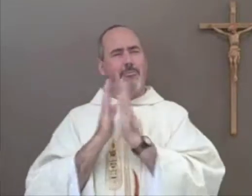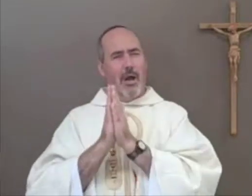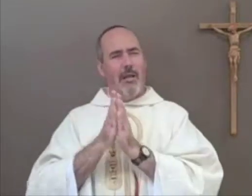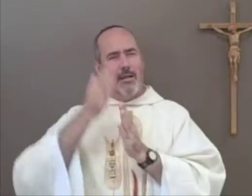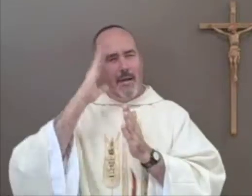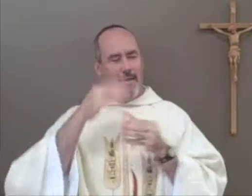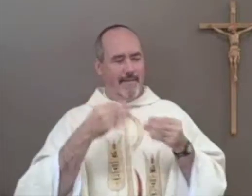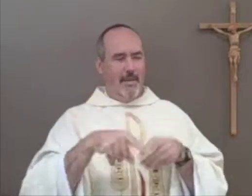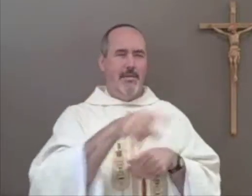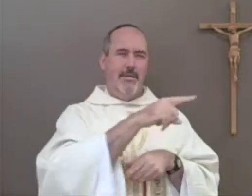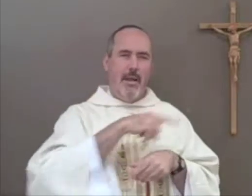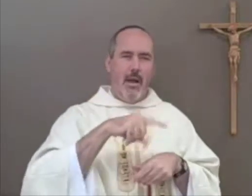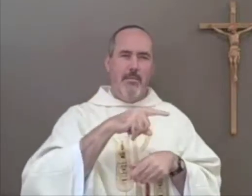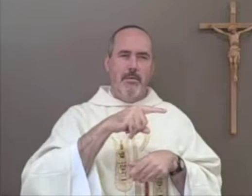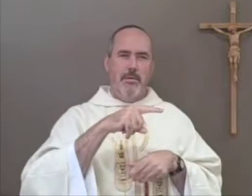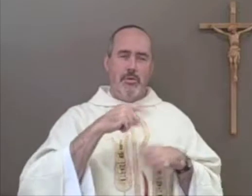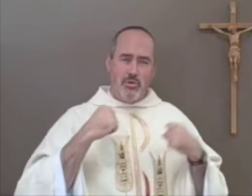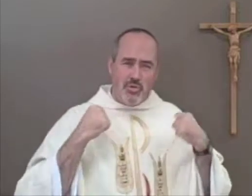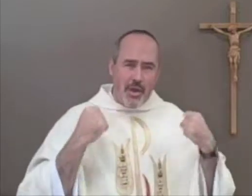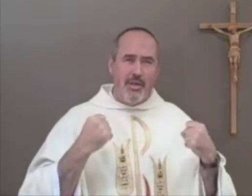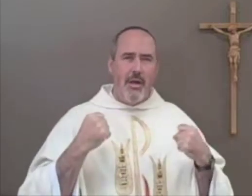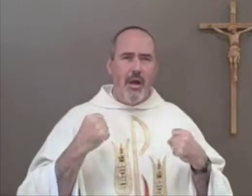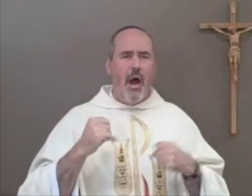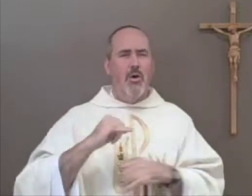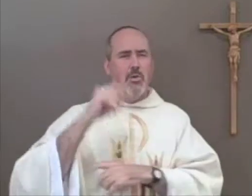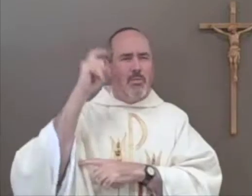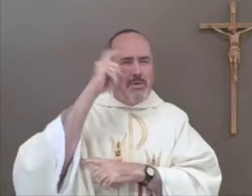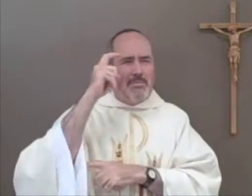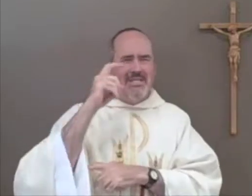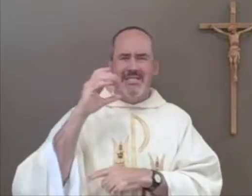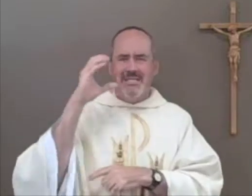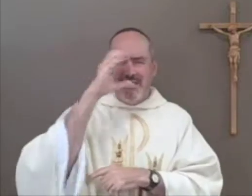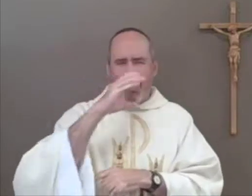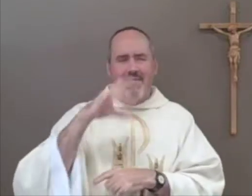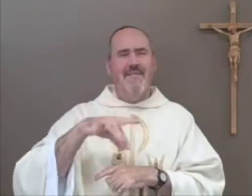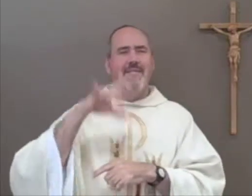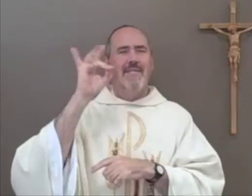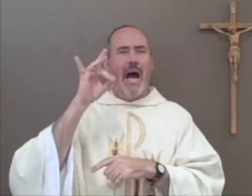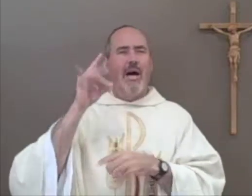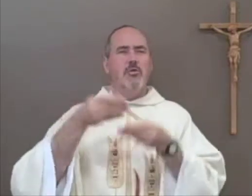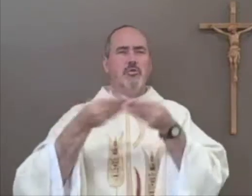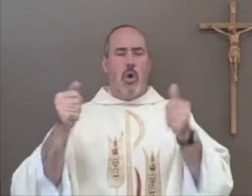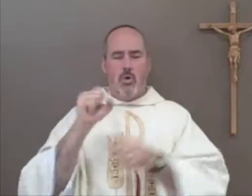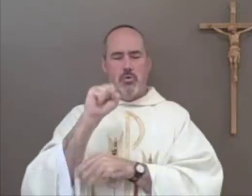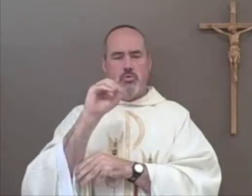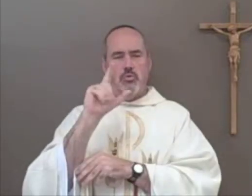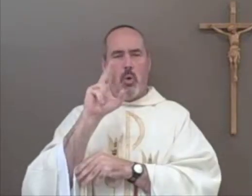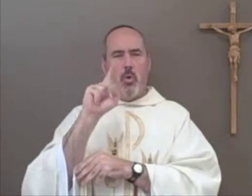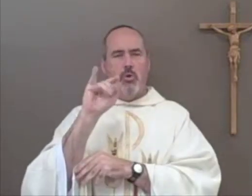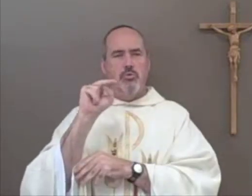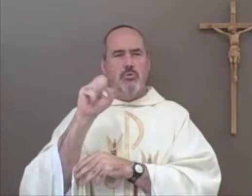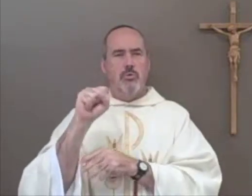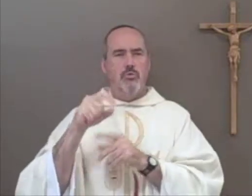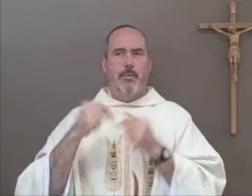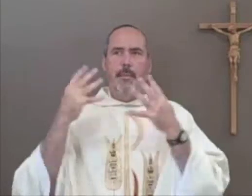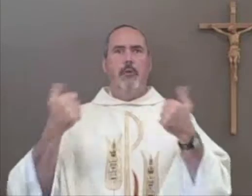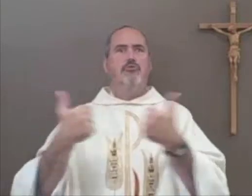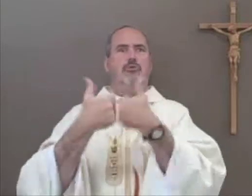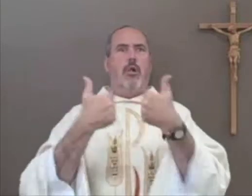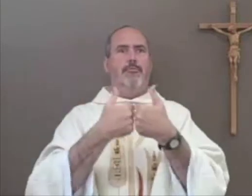face many challenges. And we have to pray to give them the strength and the wisdom to solve a lot of those